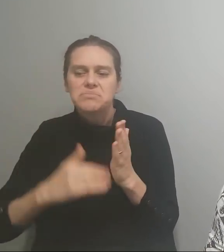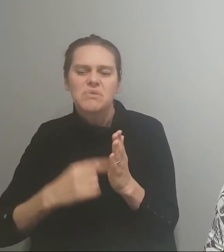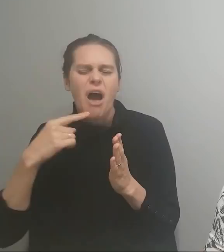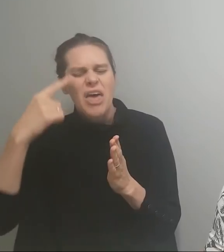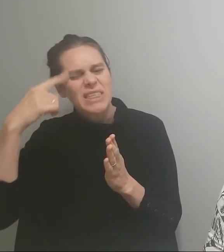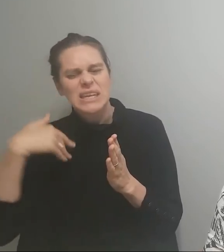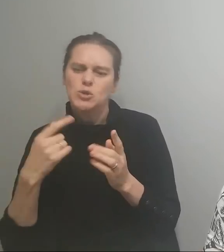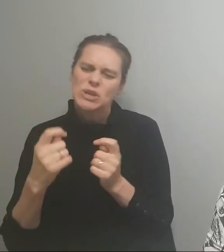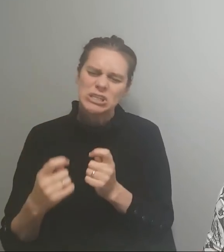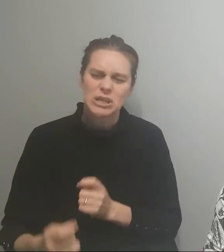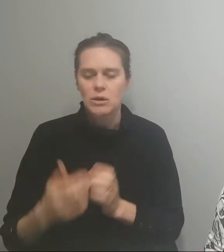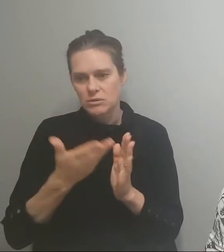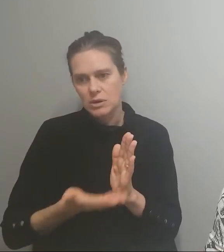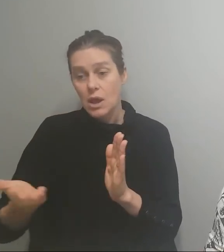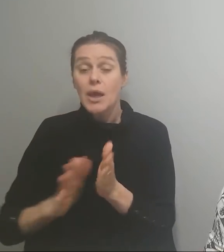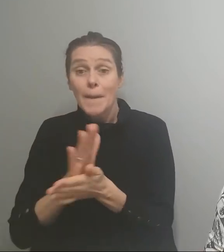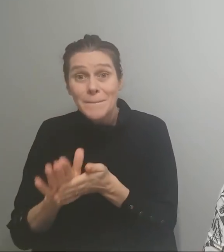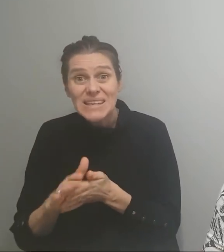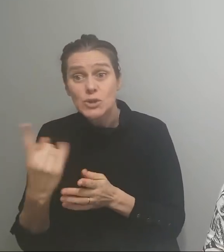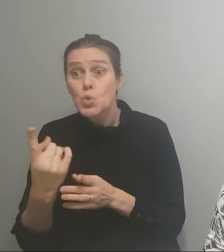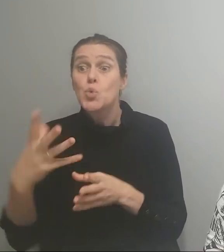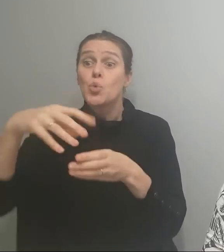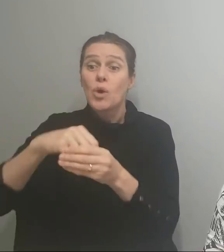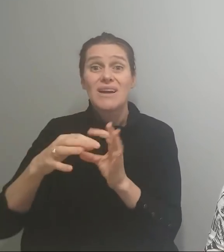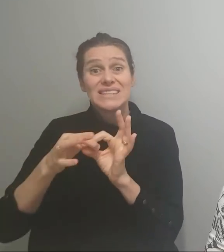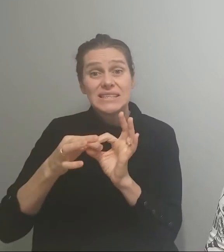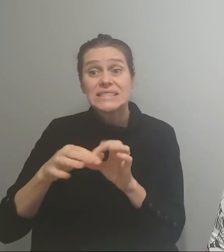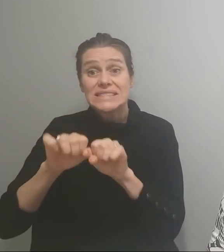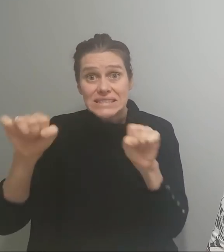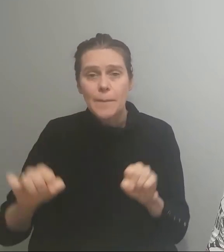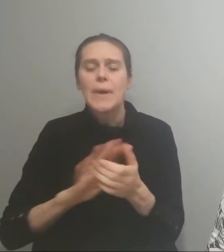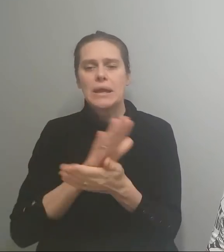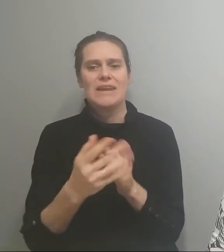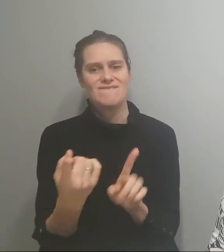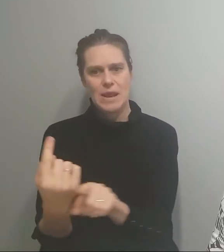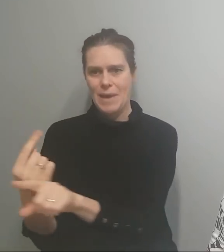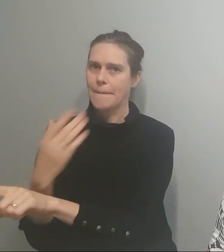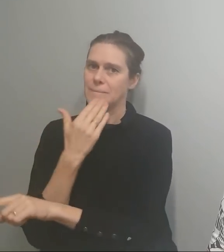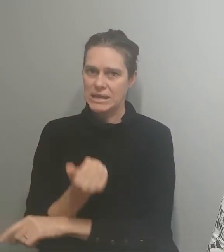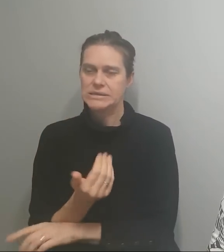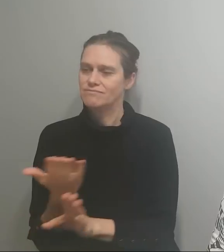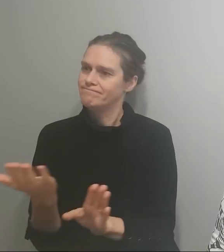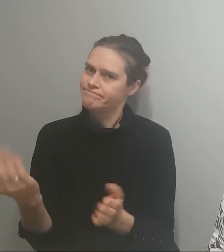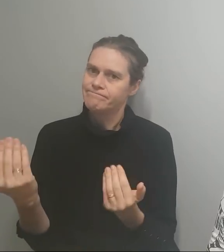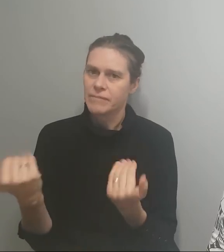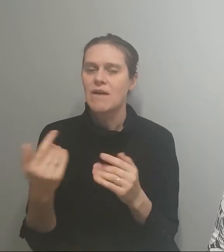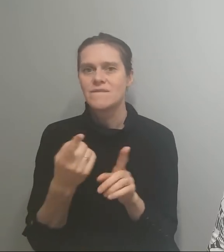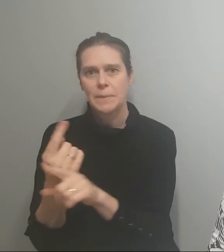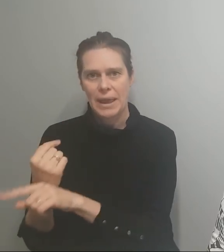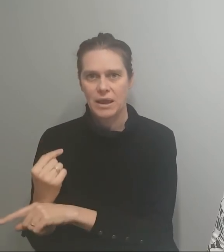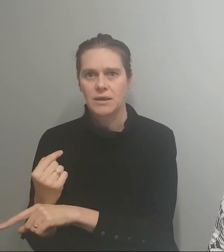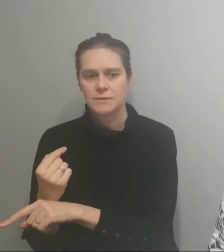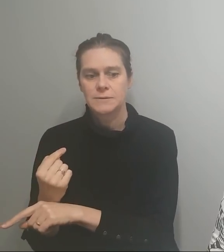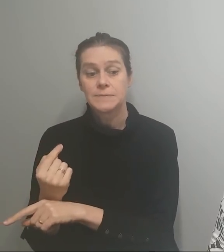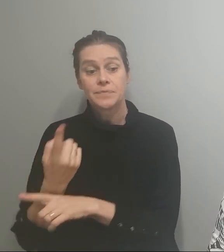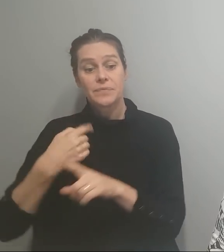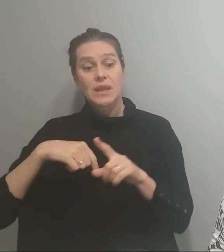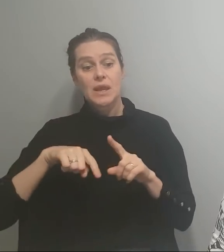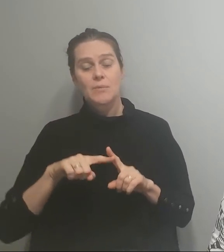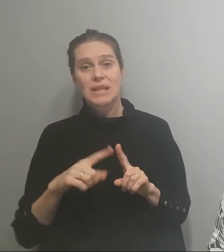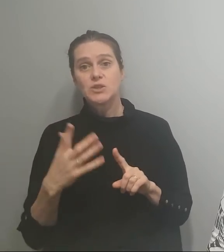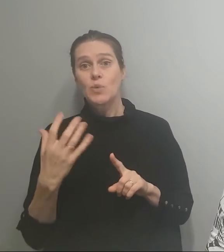for feedback from everybody in the system. We will, in terms of the monitoring, we've also got a request for proposal